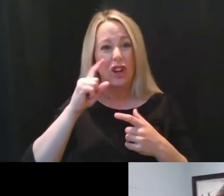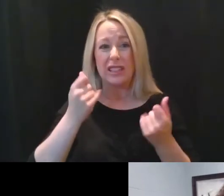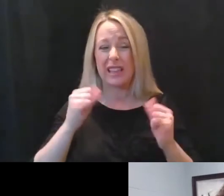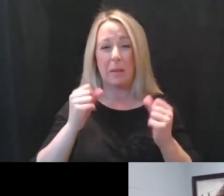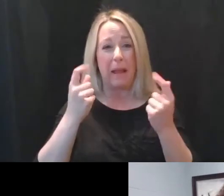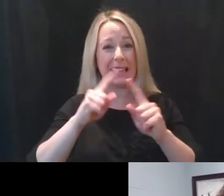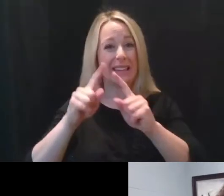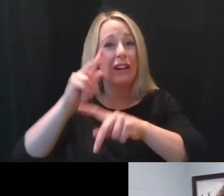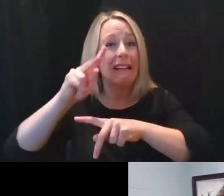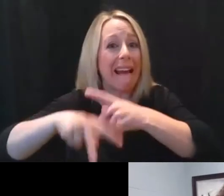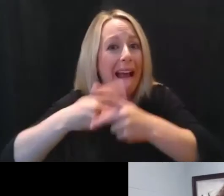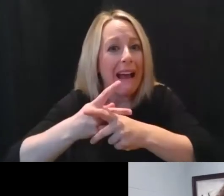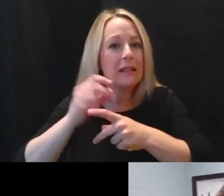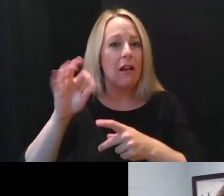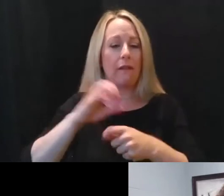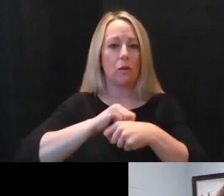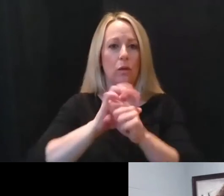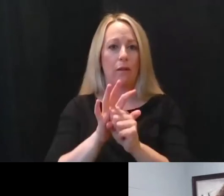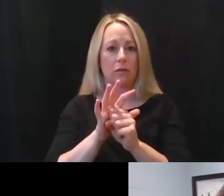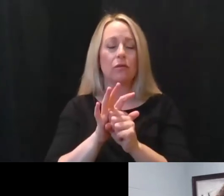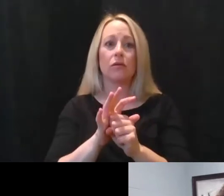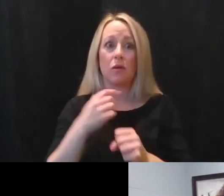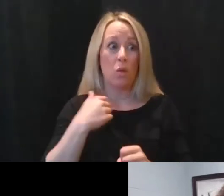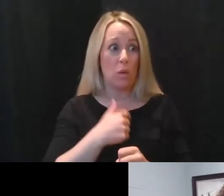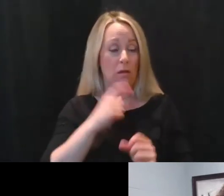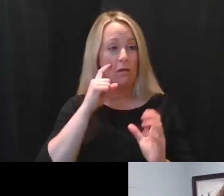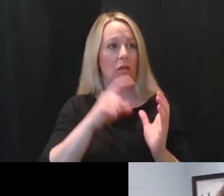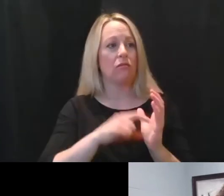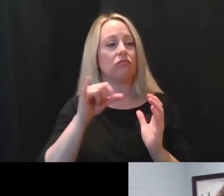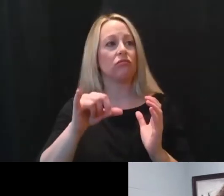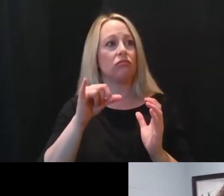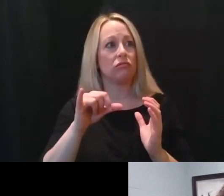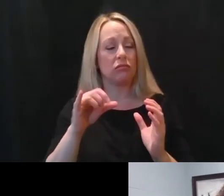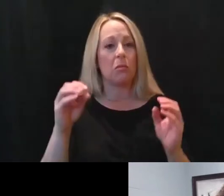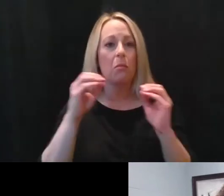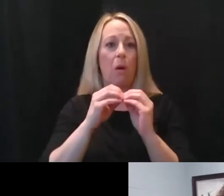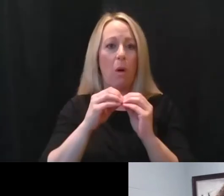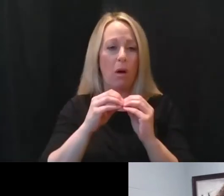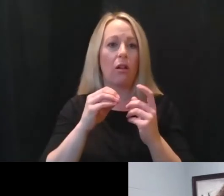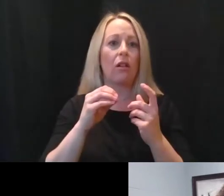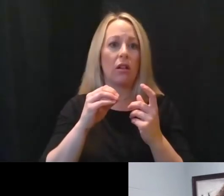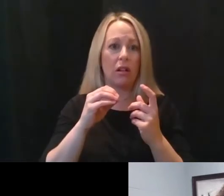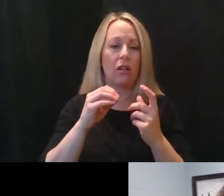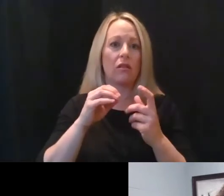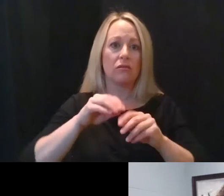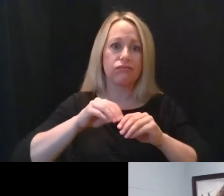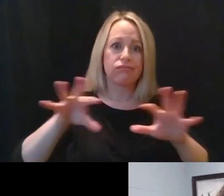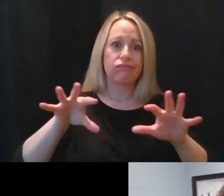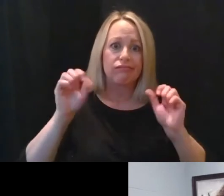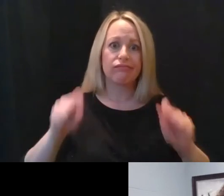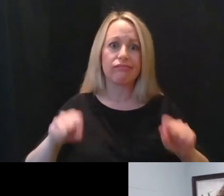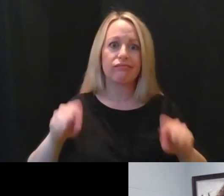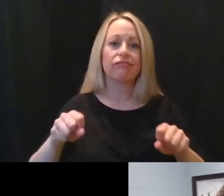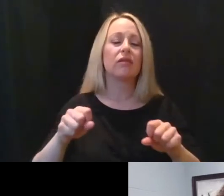that. We're hearing, as you all are, that they're much more infectious. We don't have specific